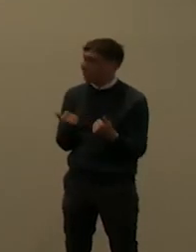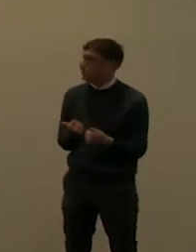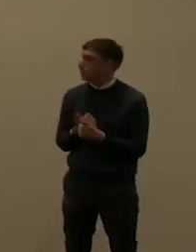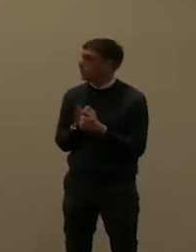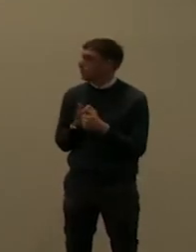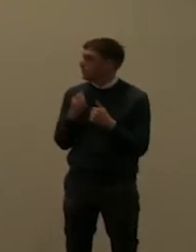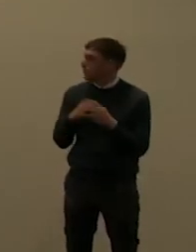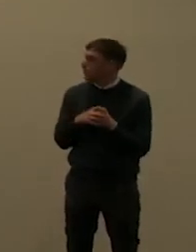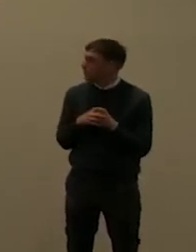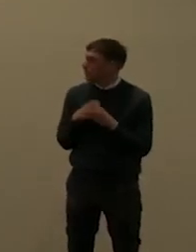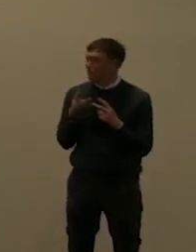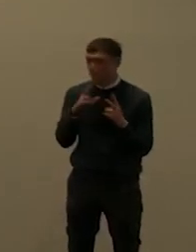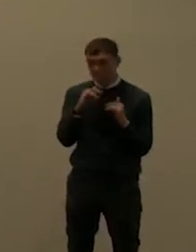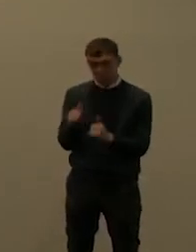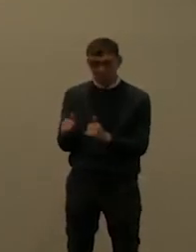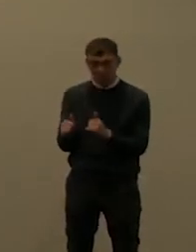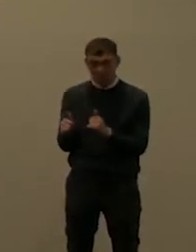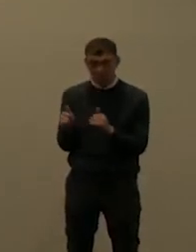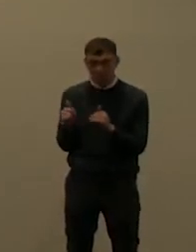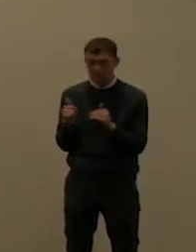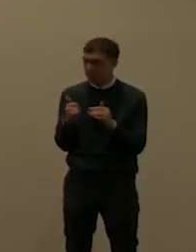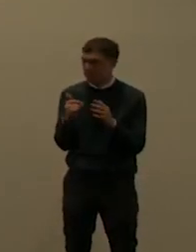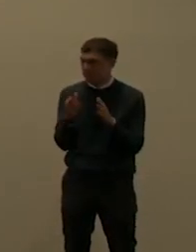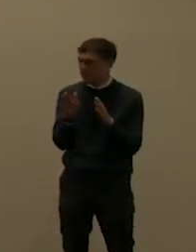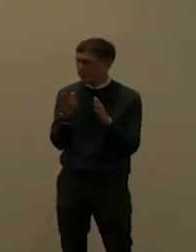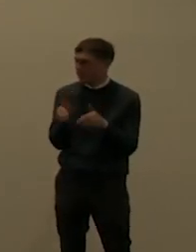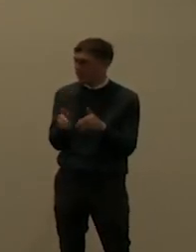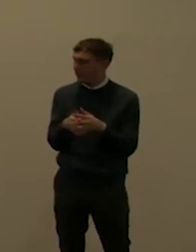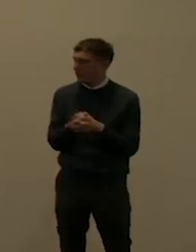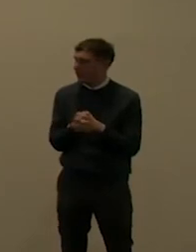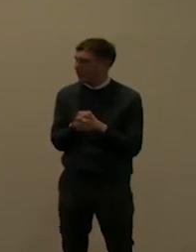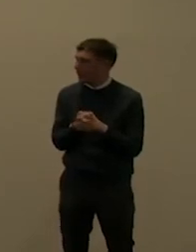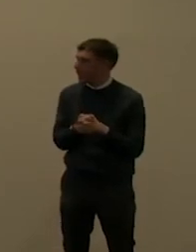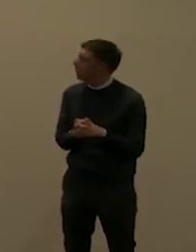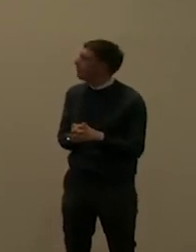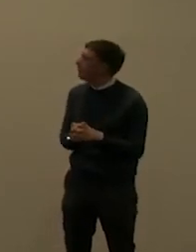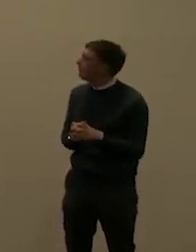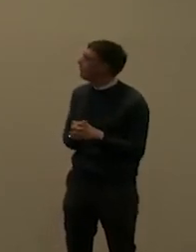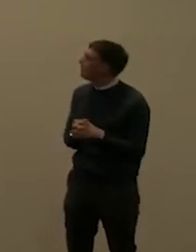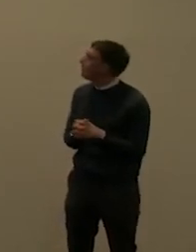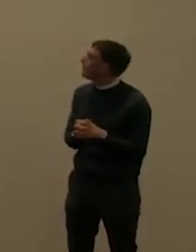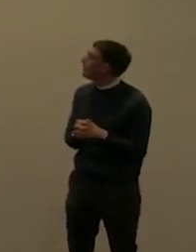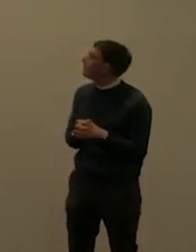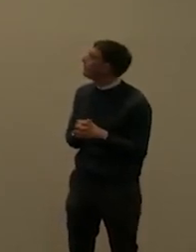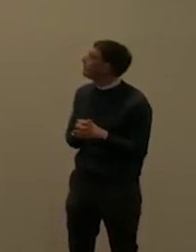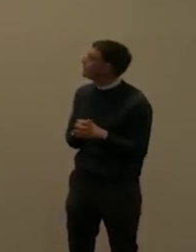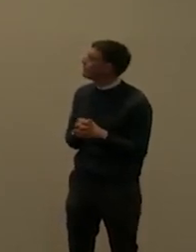the monitoring perspective. At the end, we also have the ability to